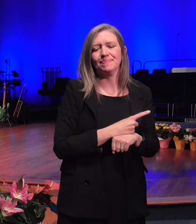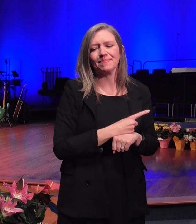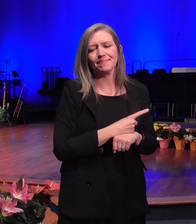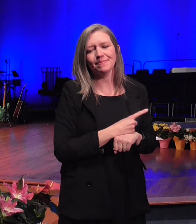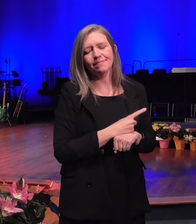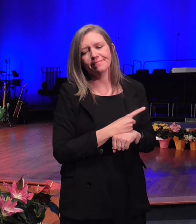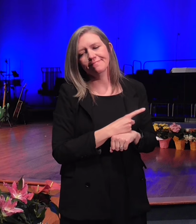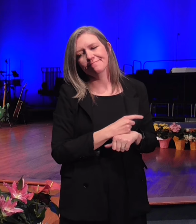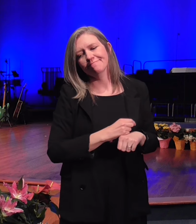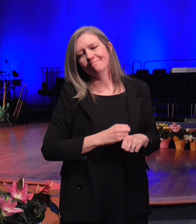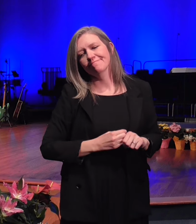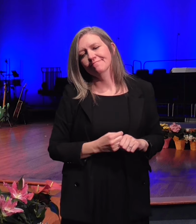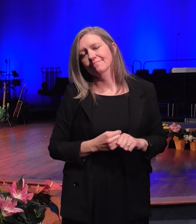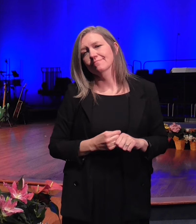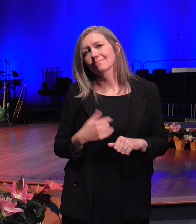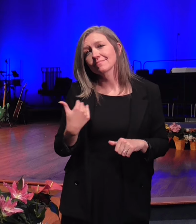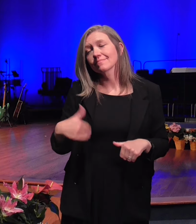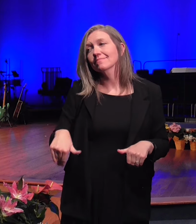day.